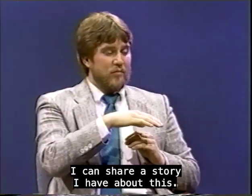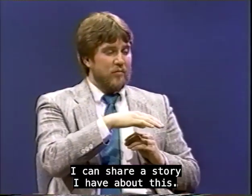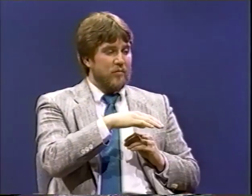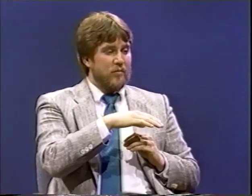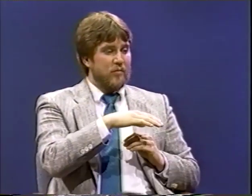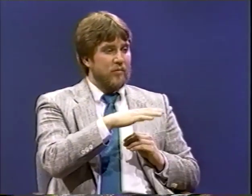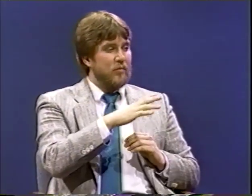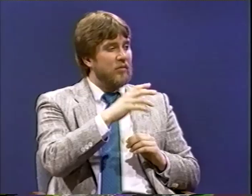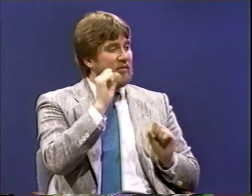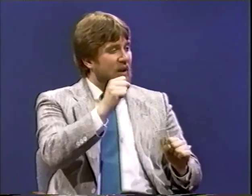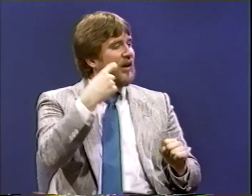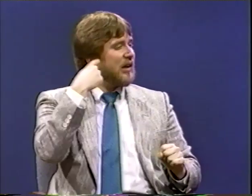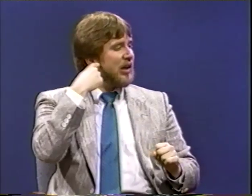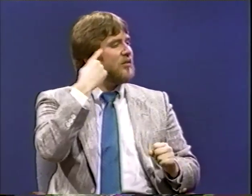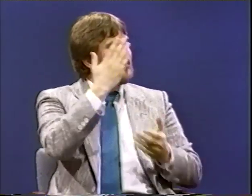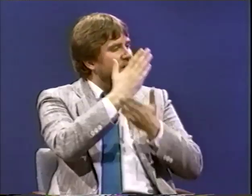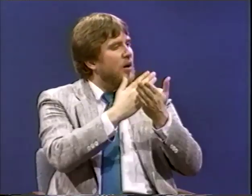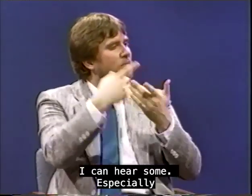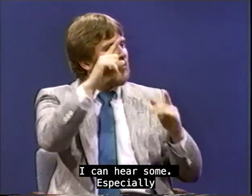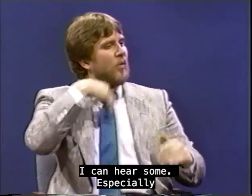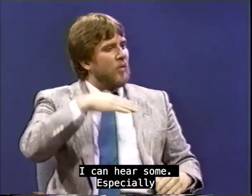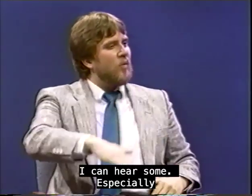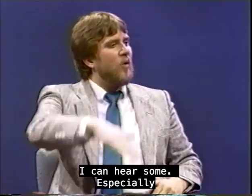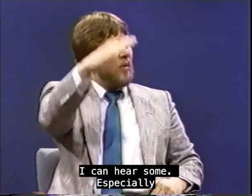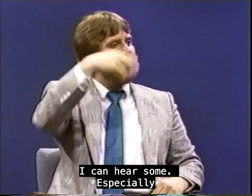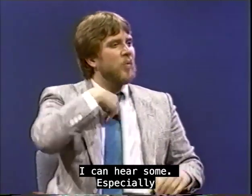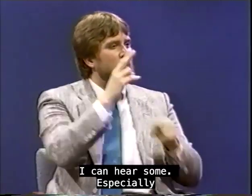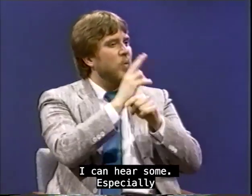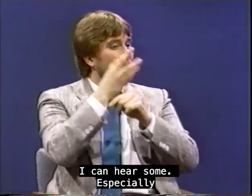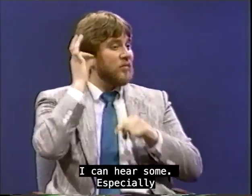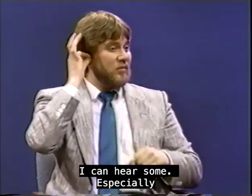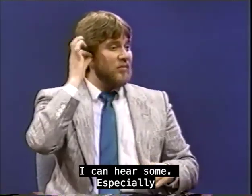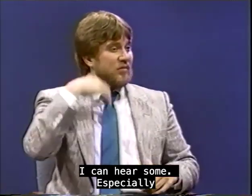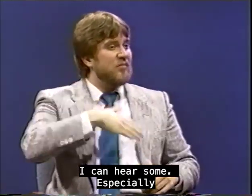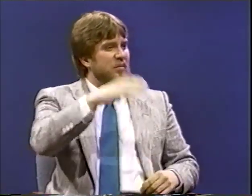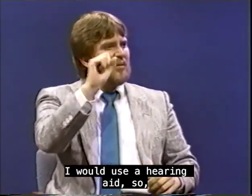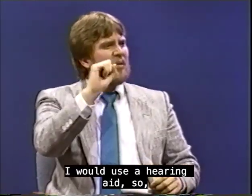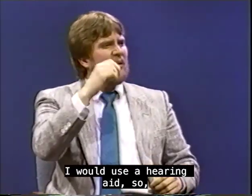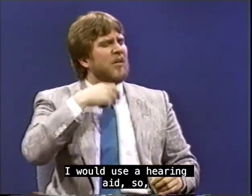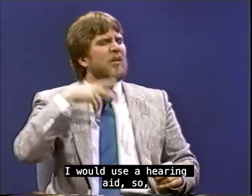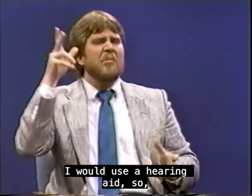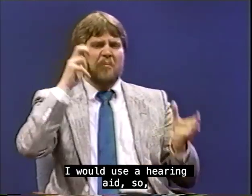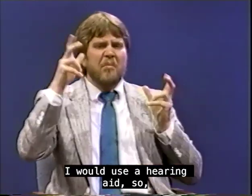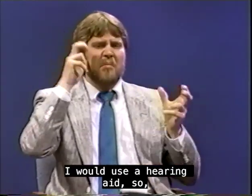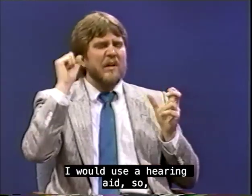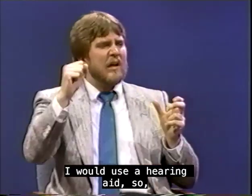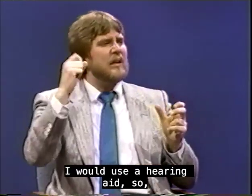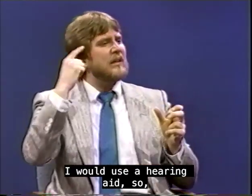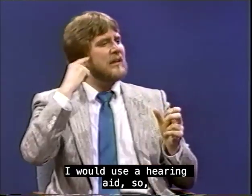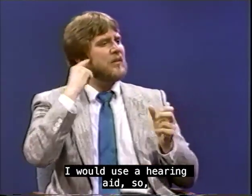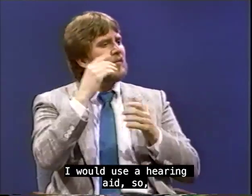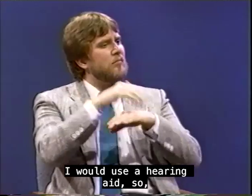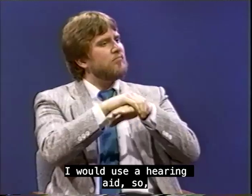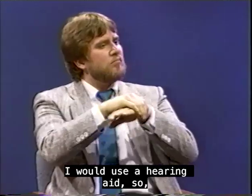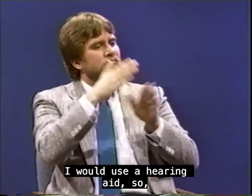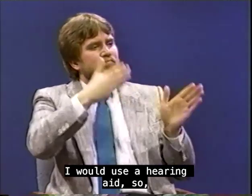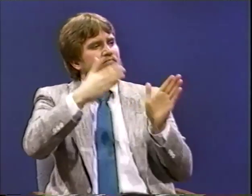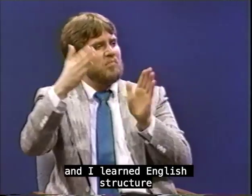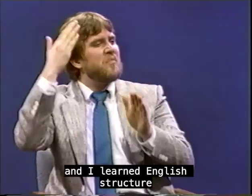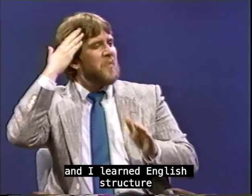this. I can hear some, especially when I was growing up, I would use a hearing aid, so I could pick up a few things. And I learned